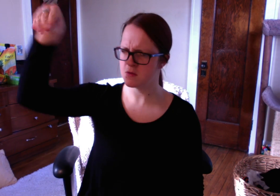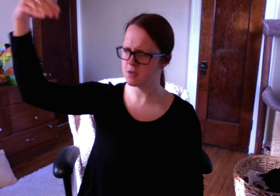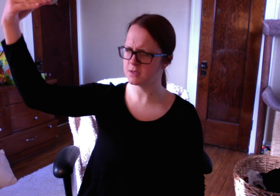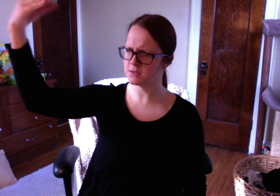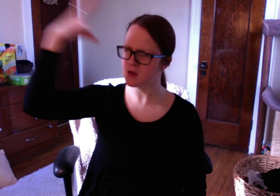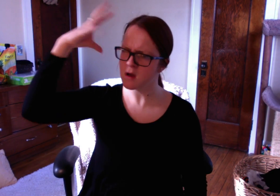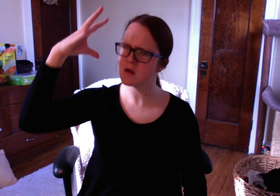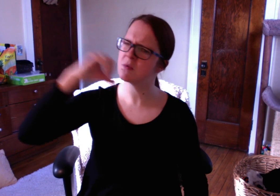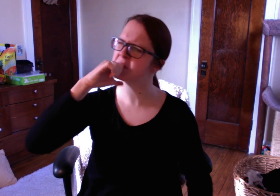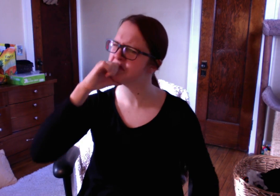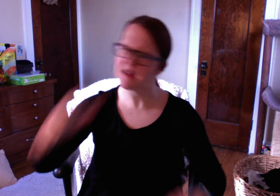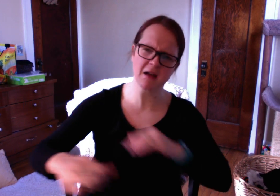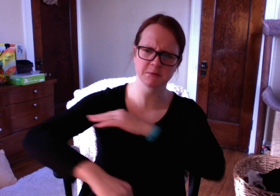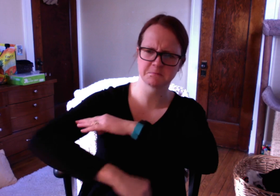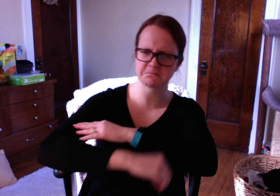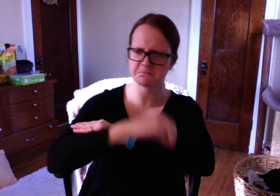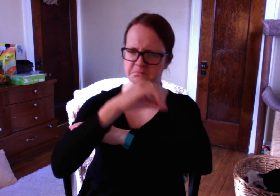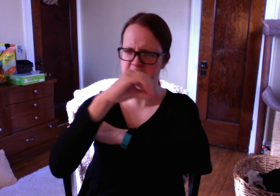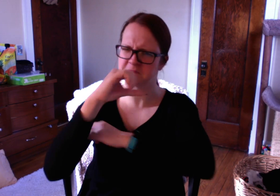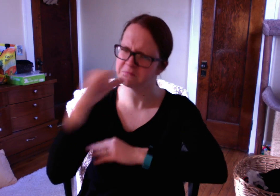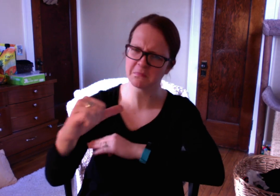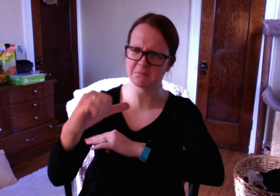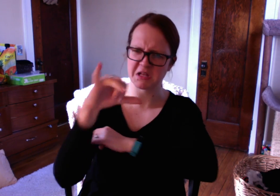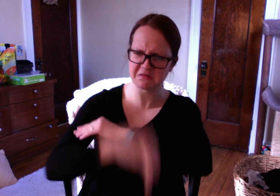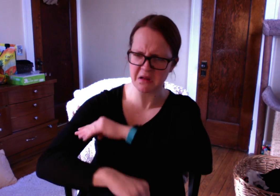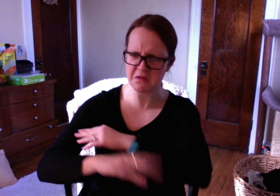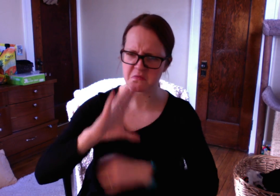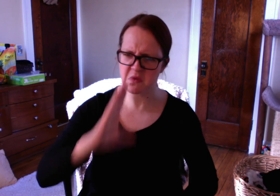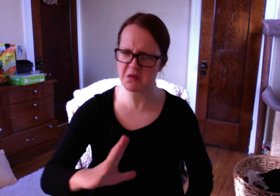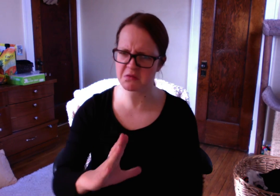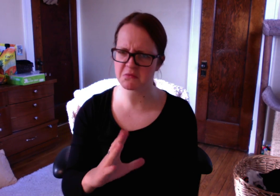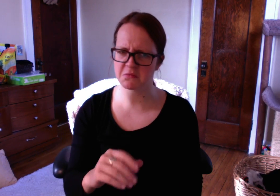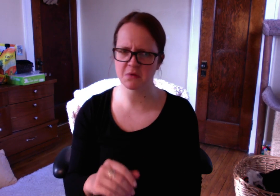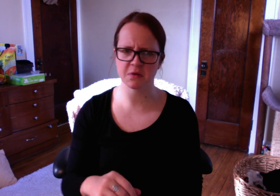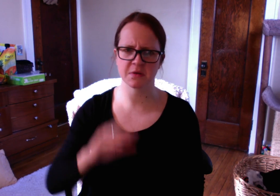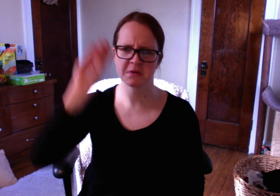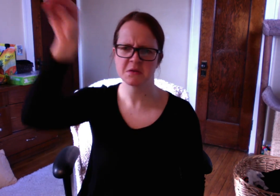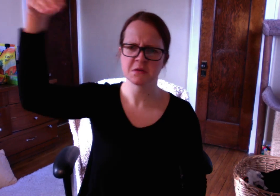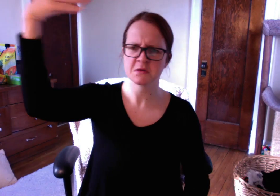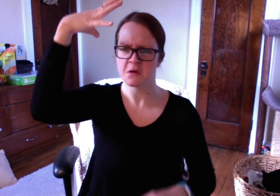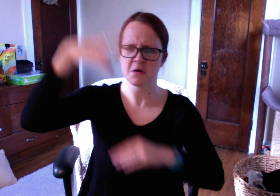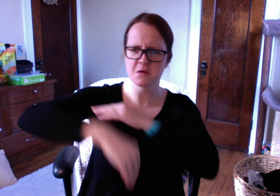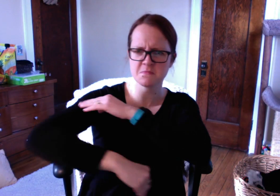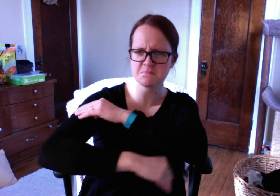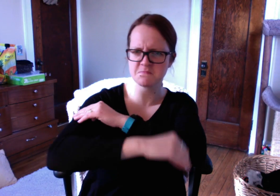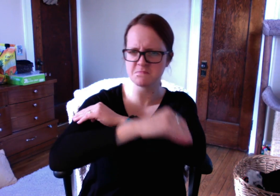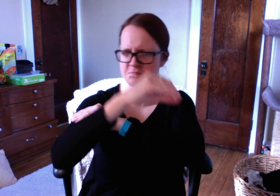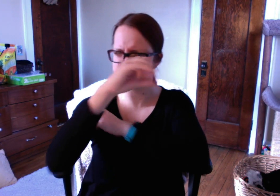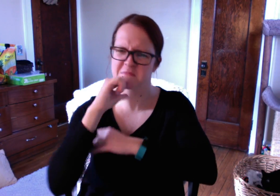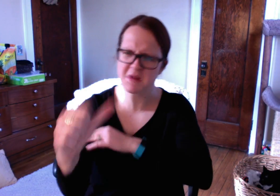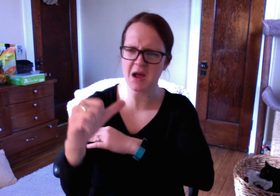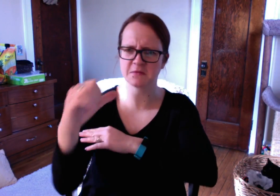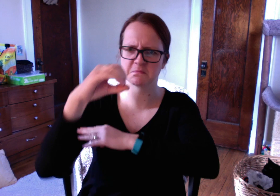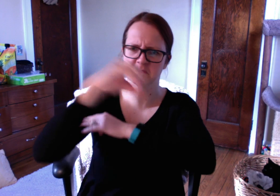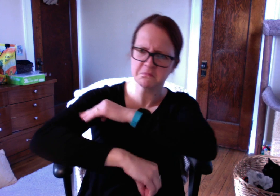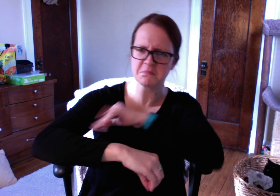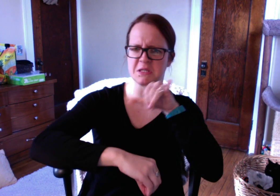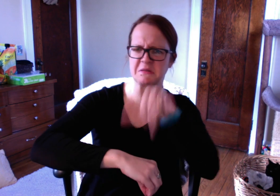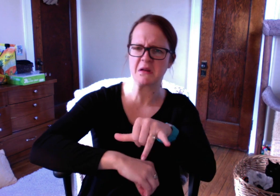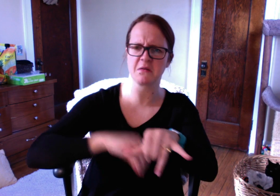The sun will not come up. Humph! The sun will not come up.